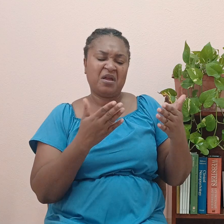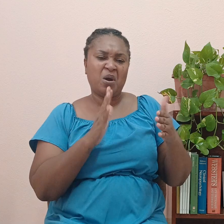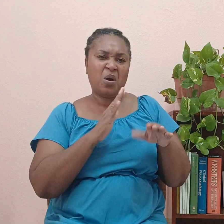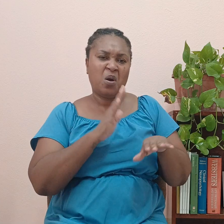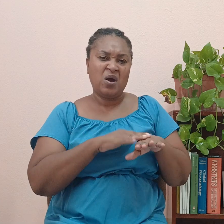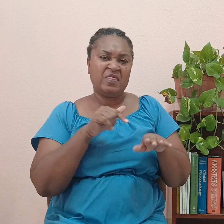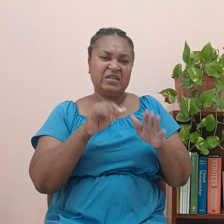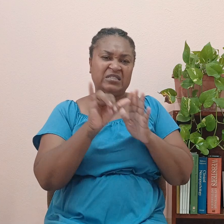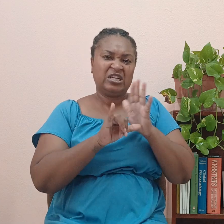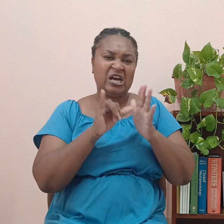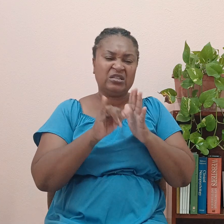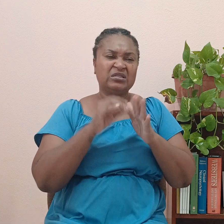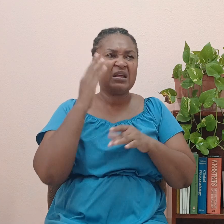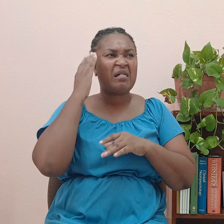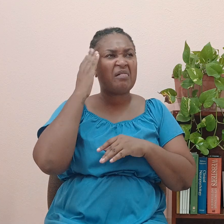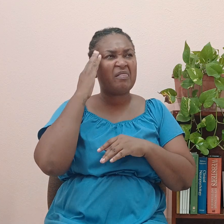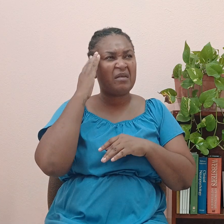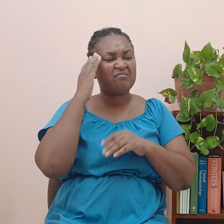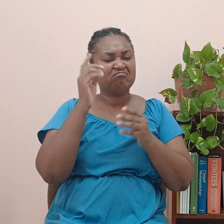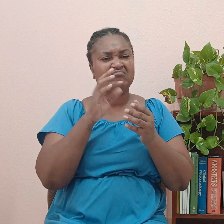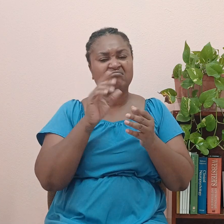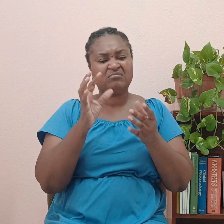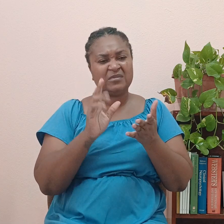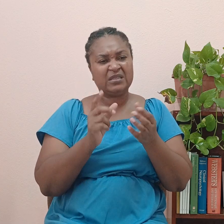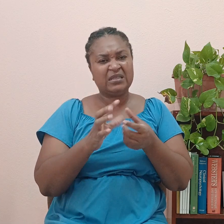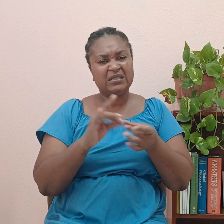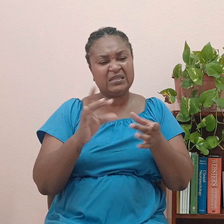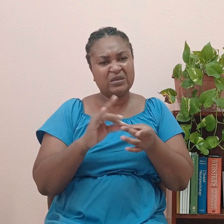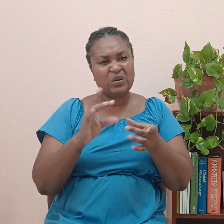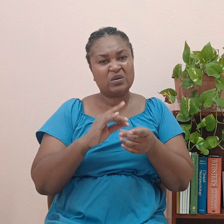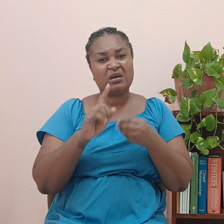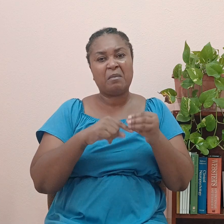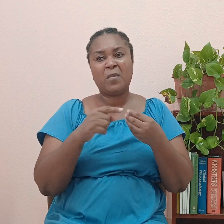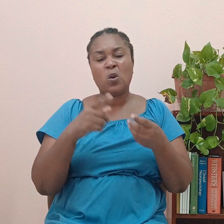contemplate concepts like our bodies being the temple of God